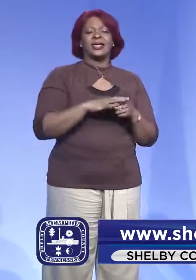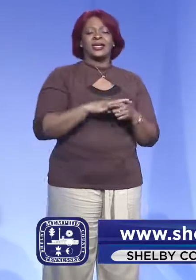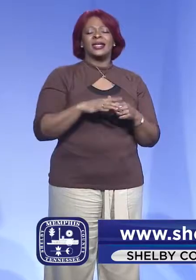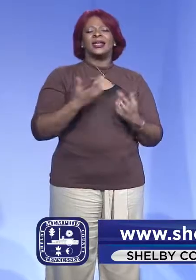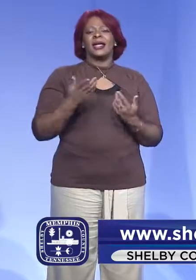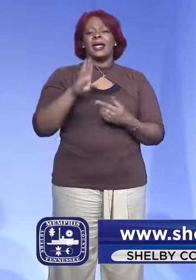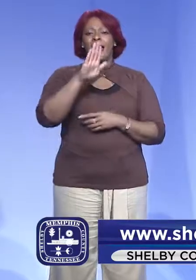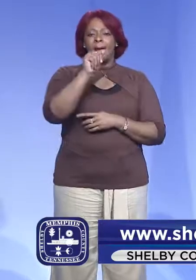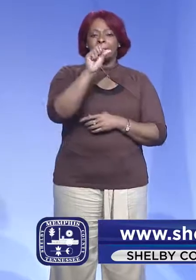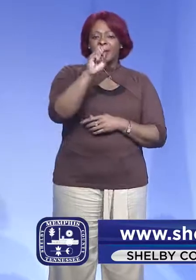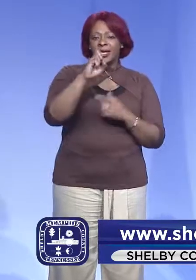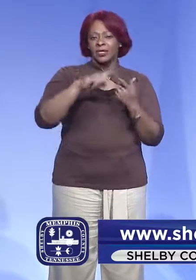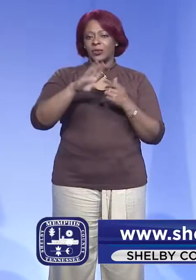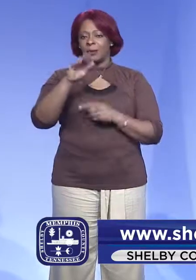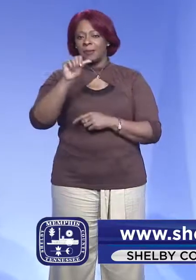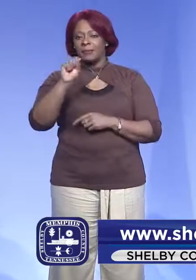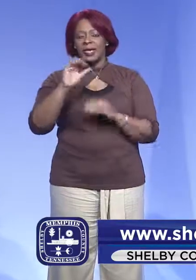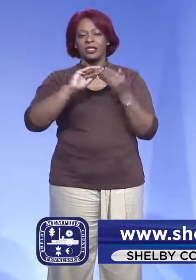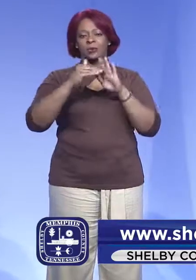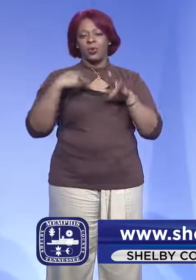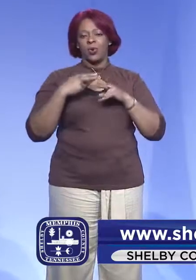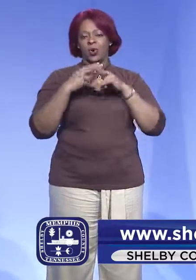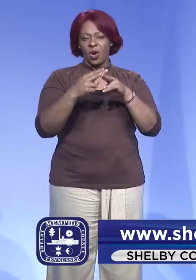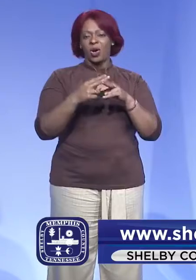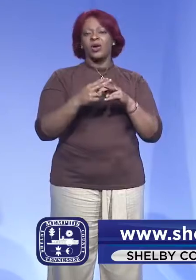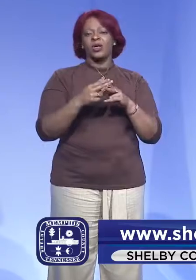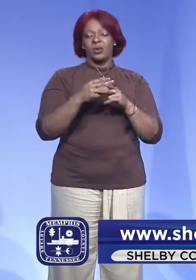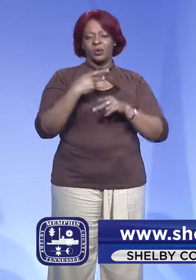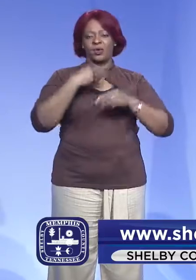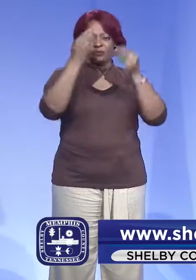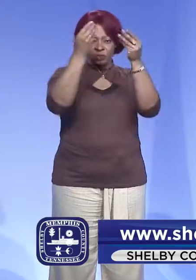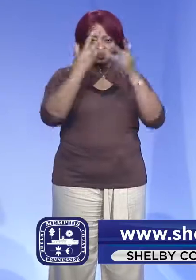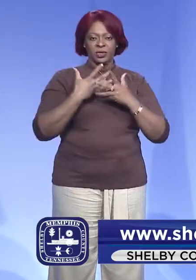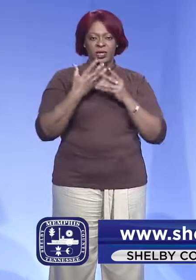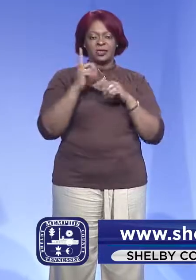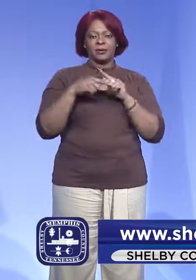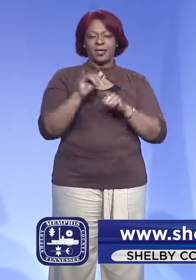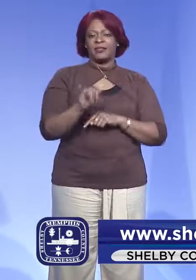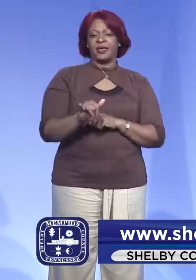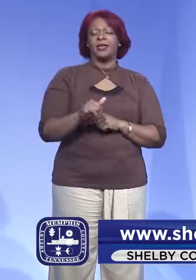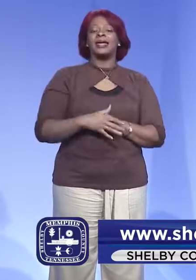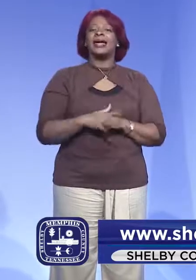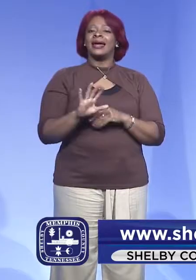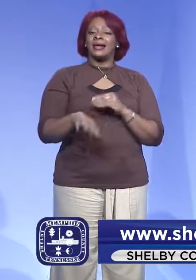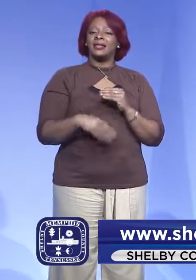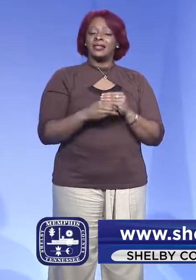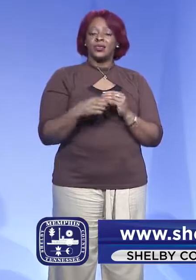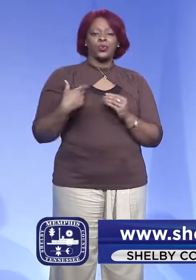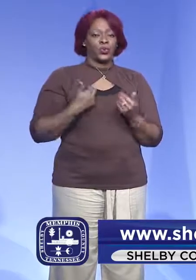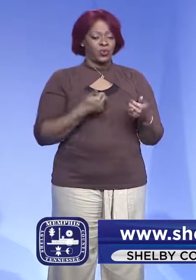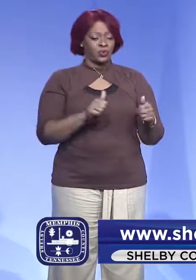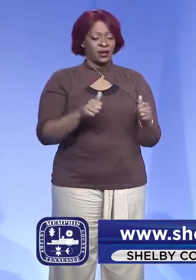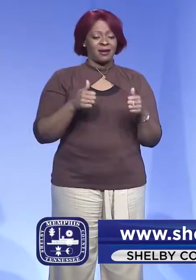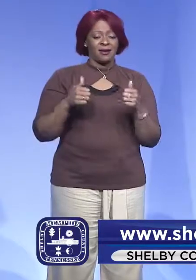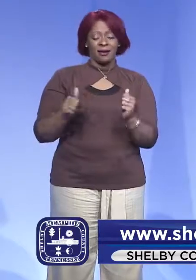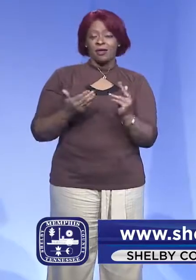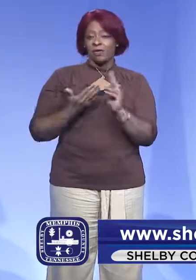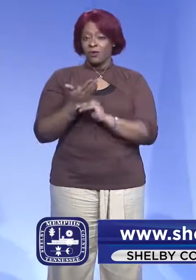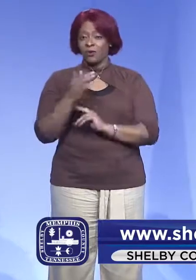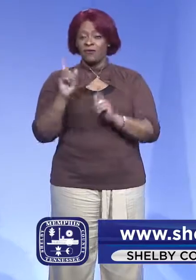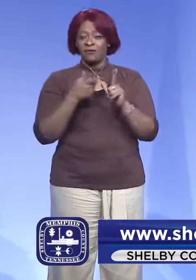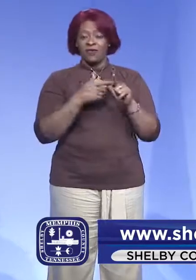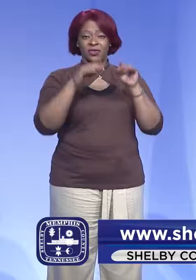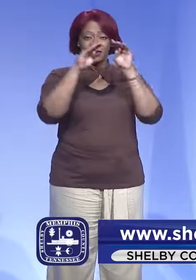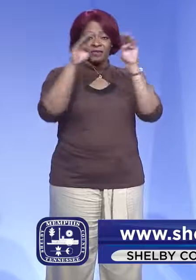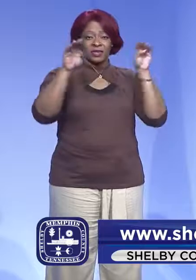faith-based community that we've been receiving communication from. Additionally, as we're trying to get through this first